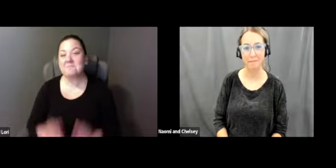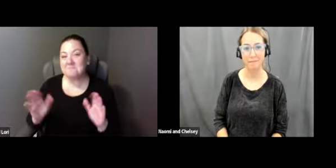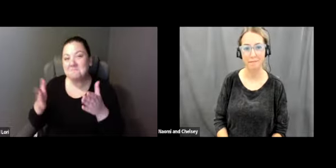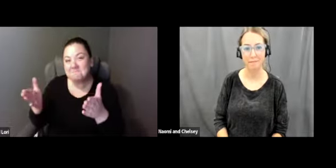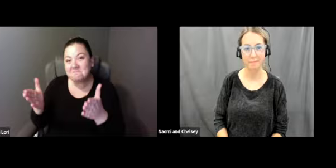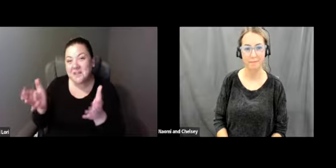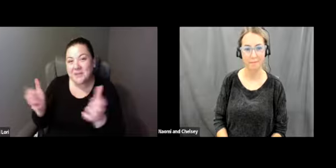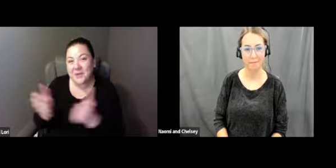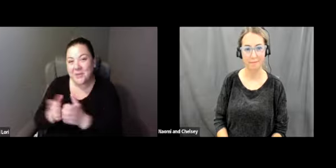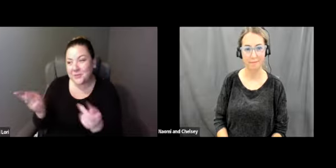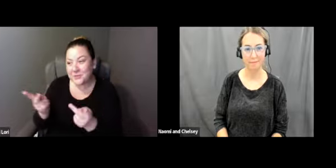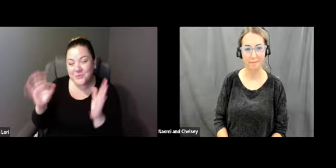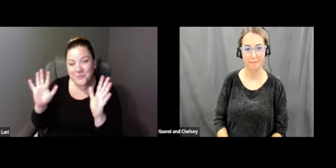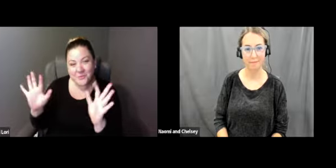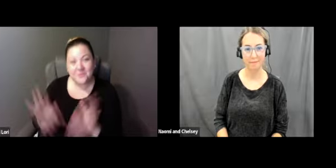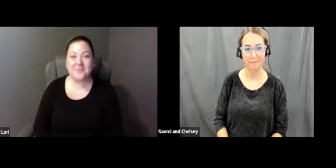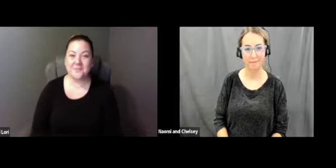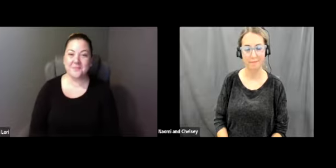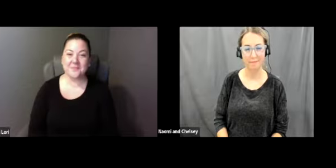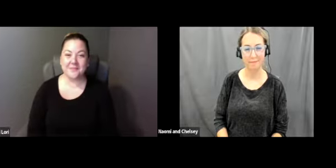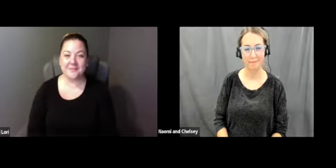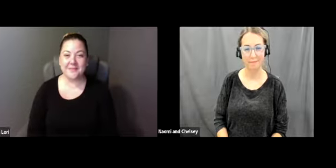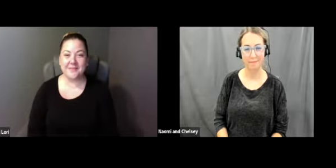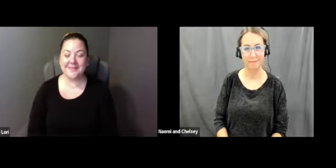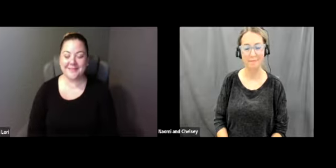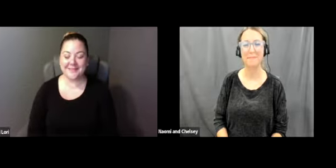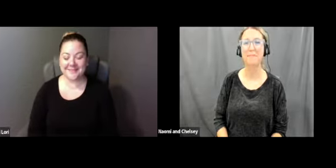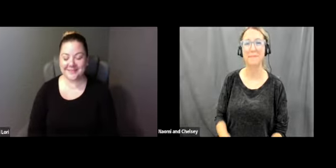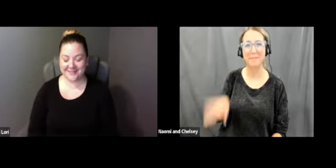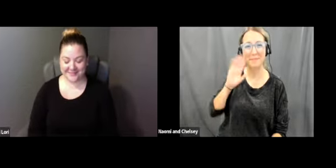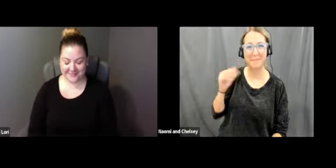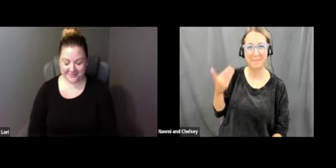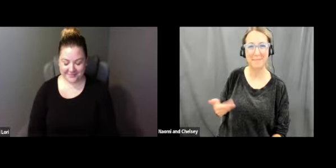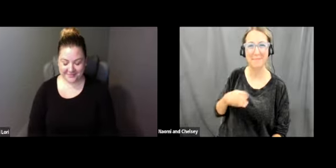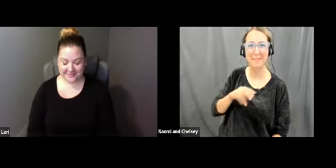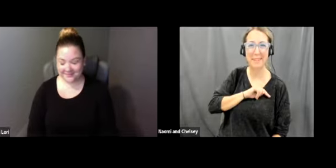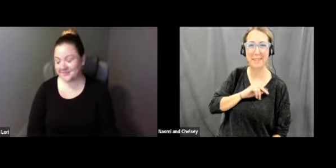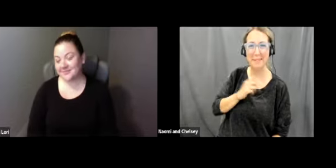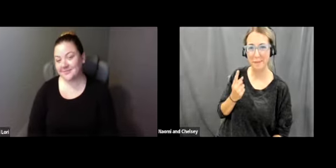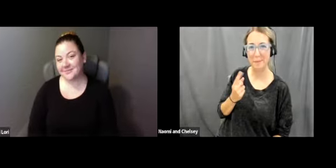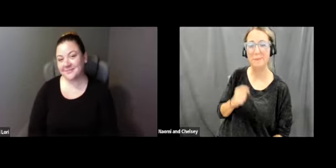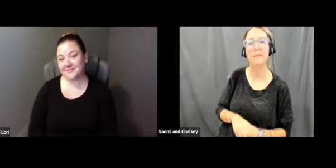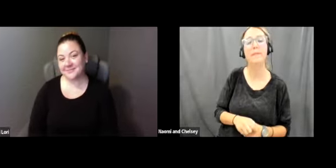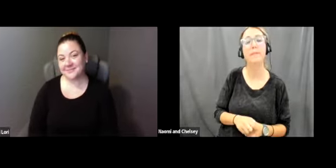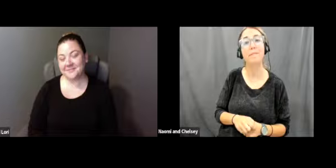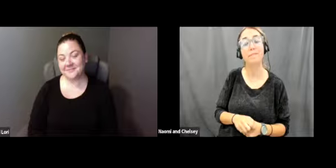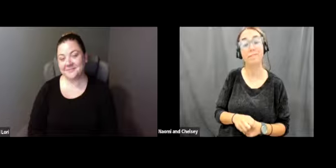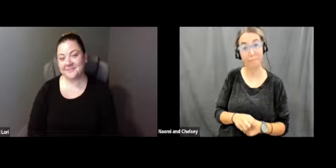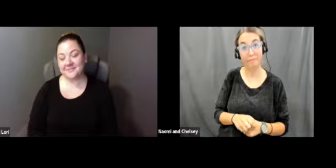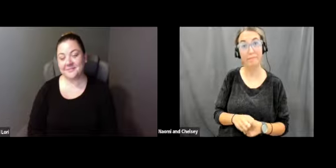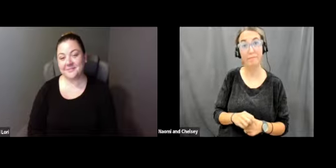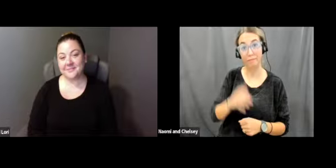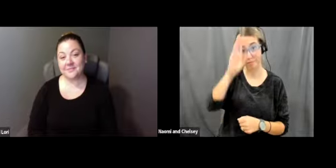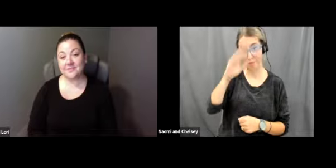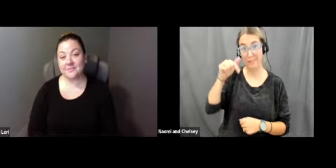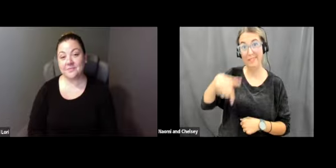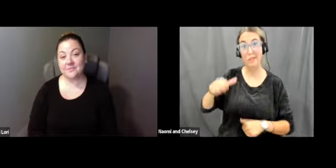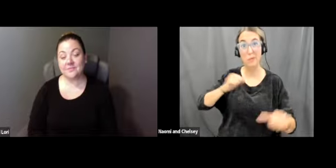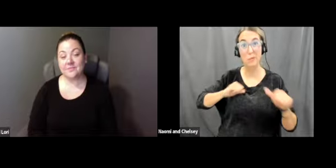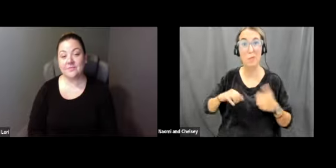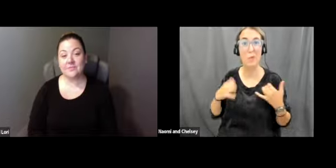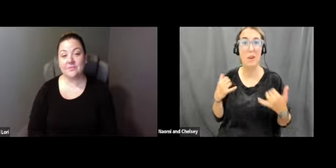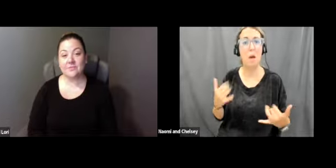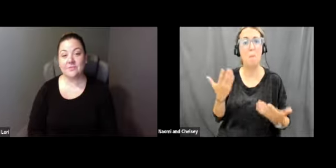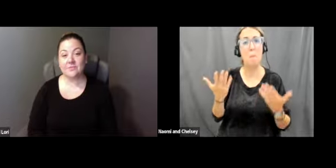Lori and Chelsey. Naomi here. So this episode might sound a little bit different to you than some of